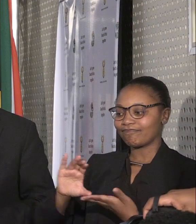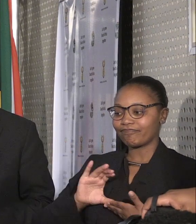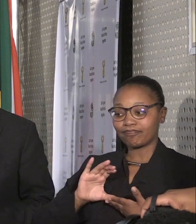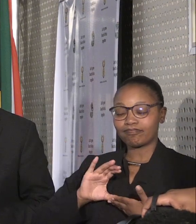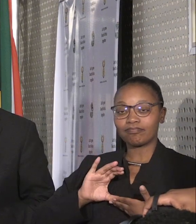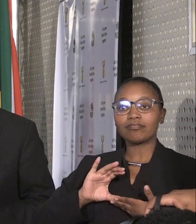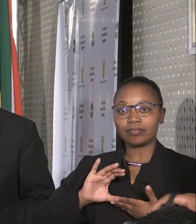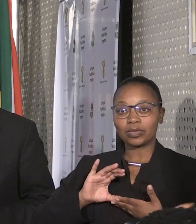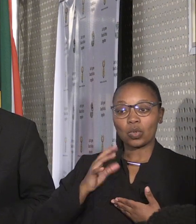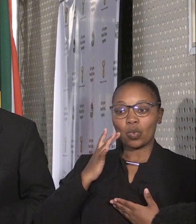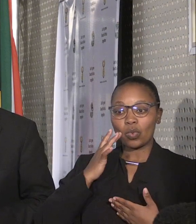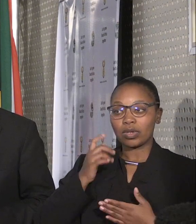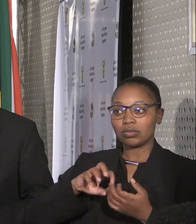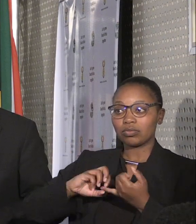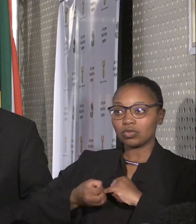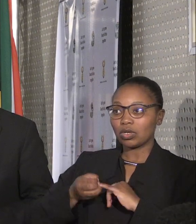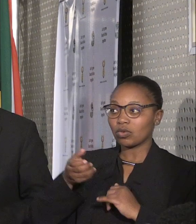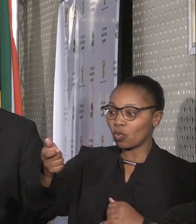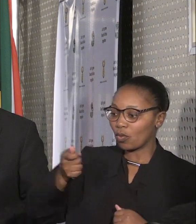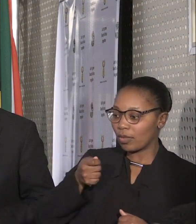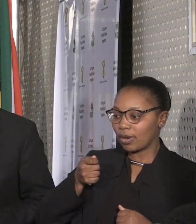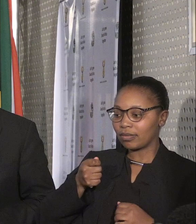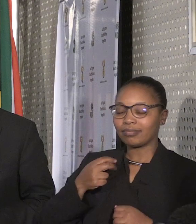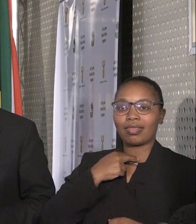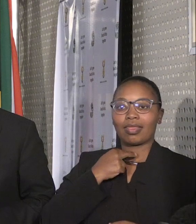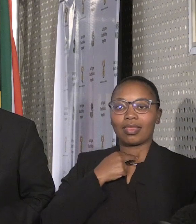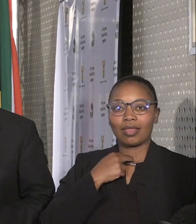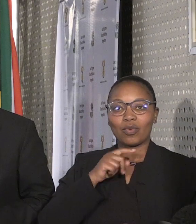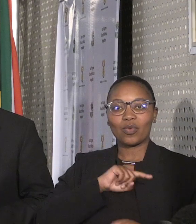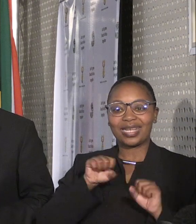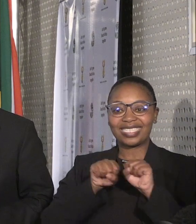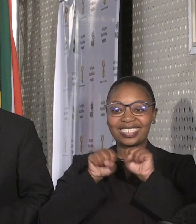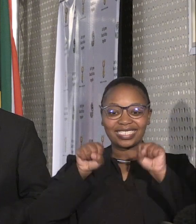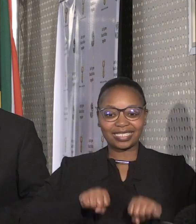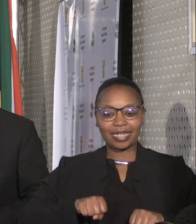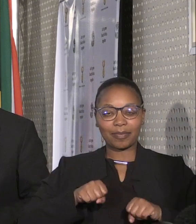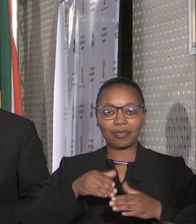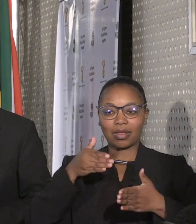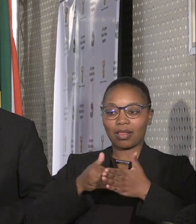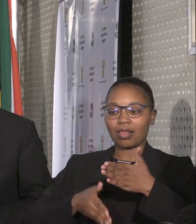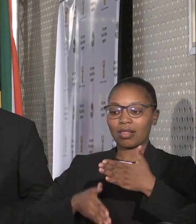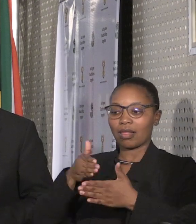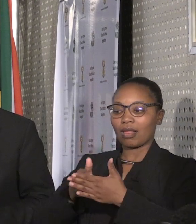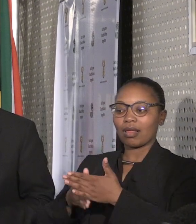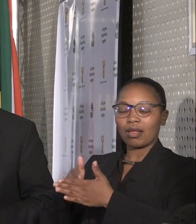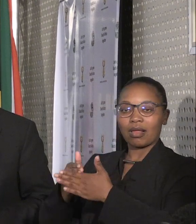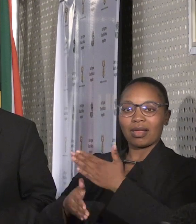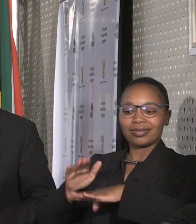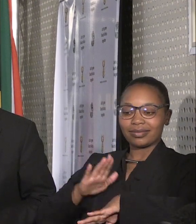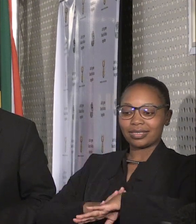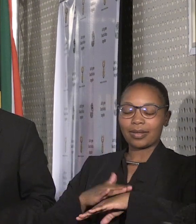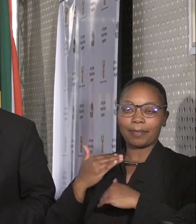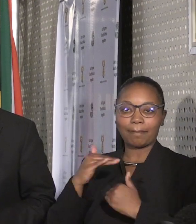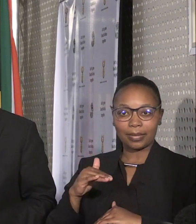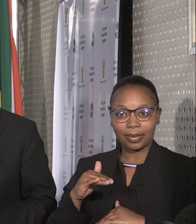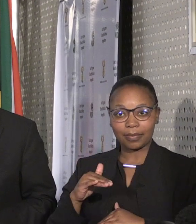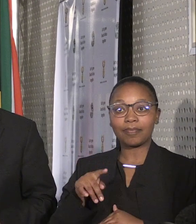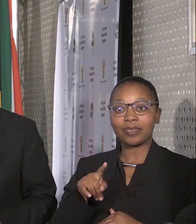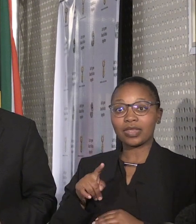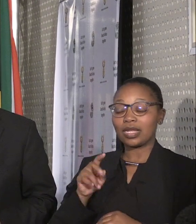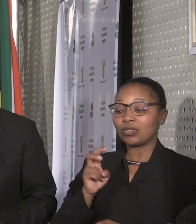the system's communication timeouts. The transaction incomplete